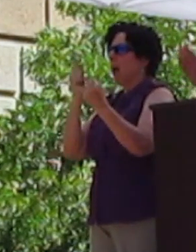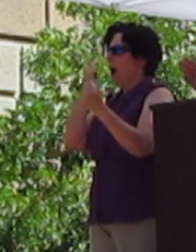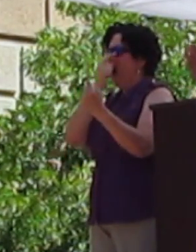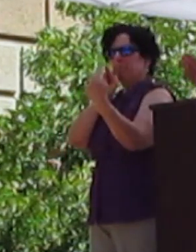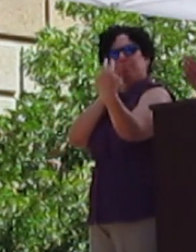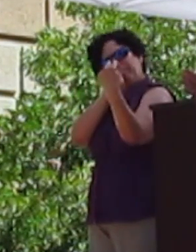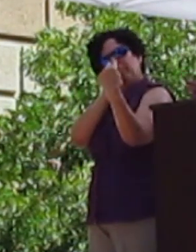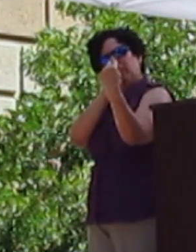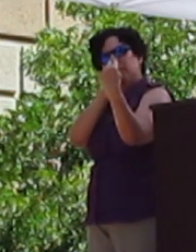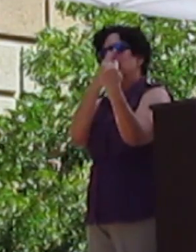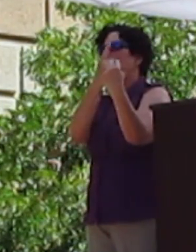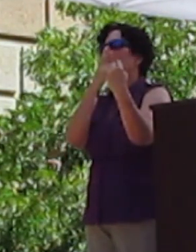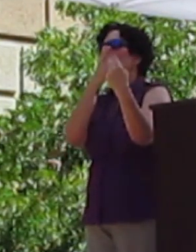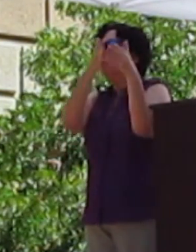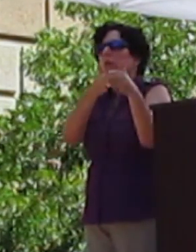contact with someone you don't know.